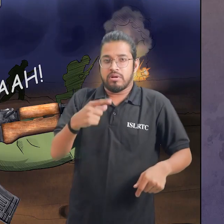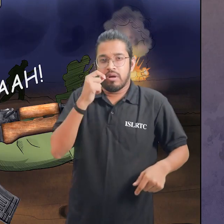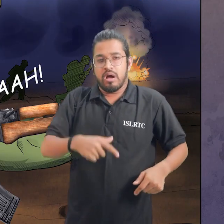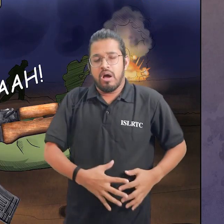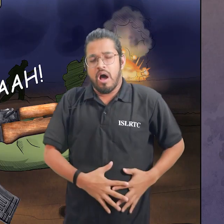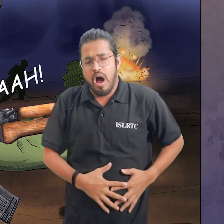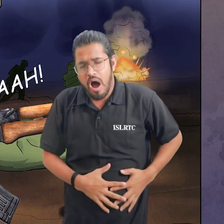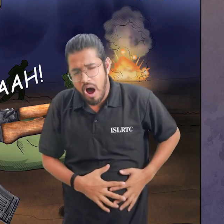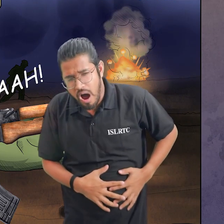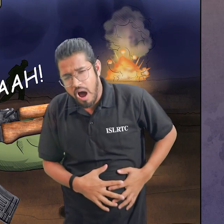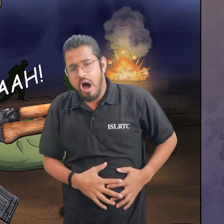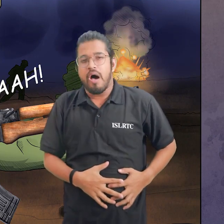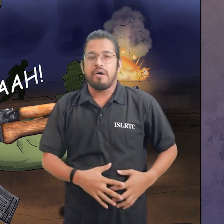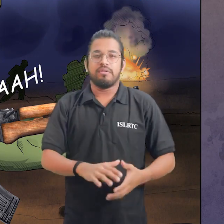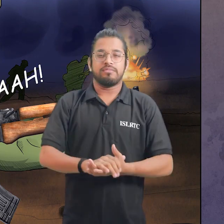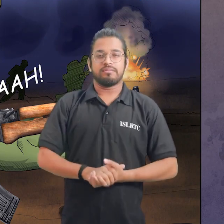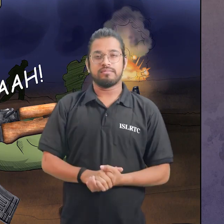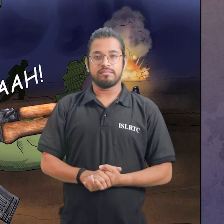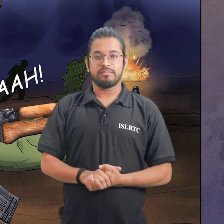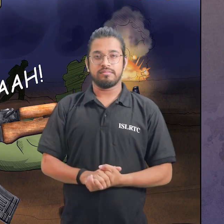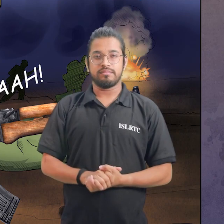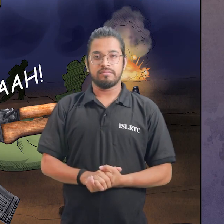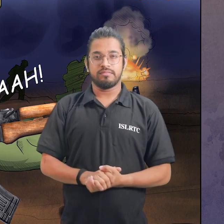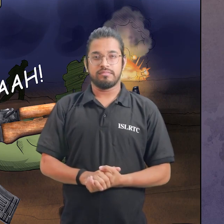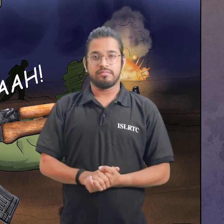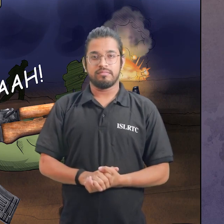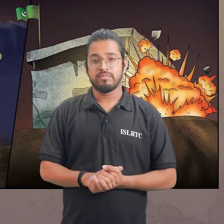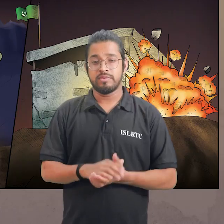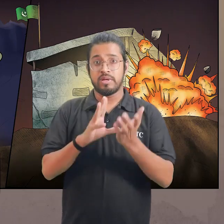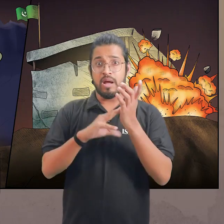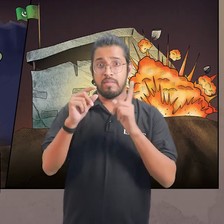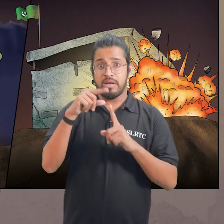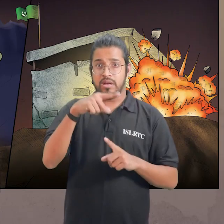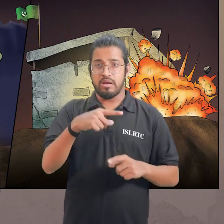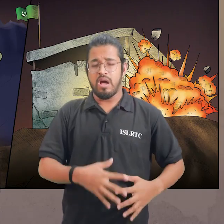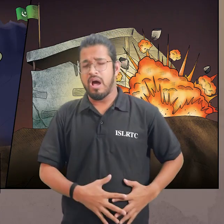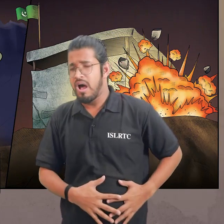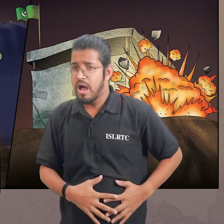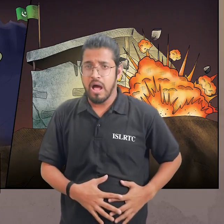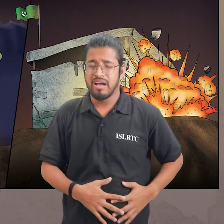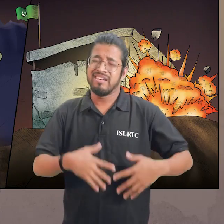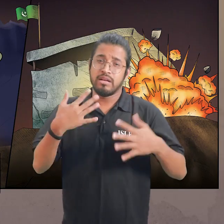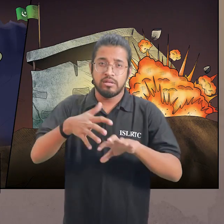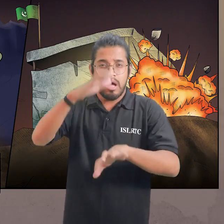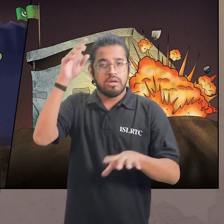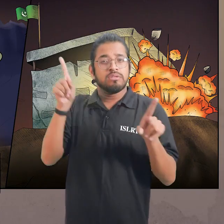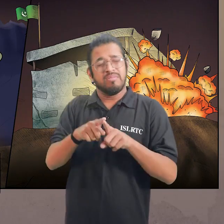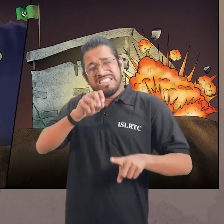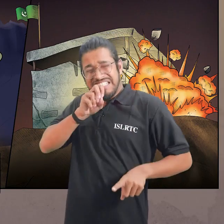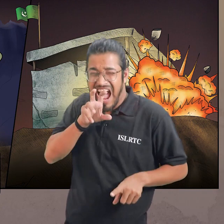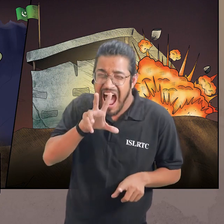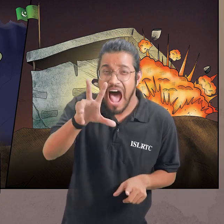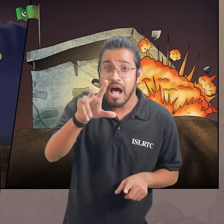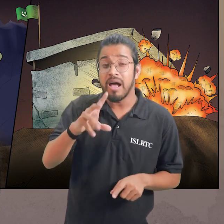At this point, the enemy bullets hit him like a sledgehammer. But Captain Manoj Pandey roared